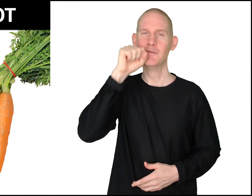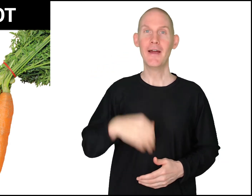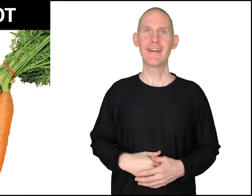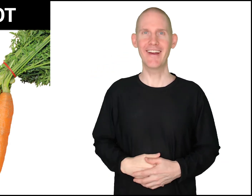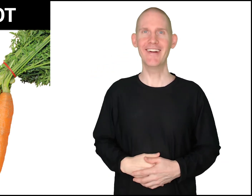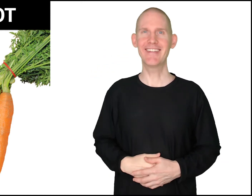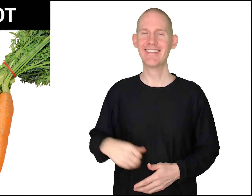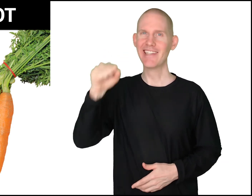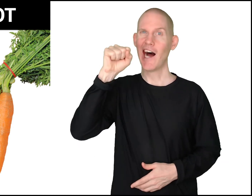carrot,